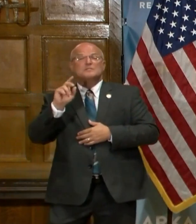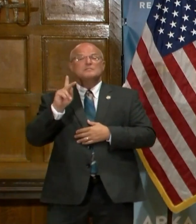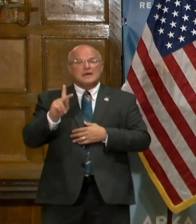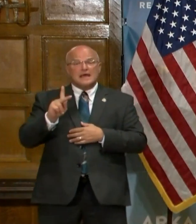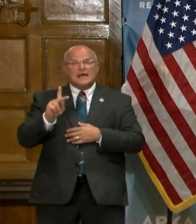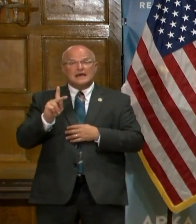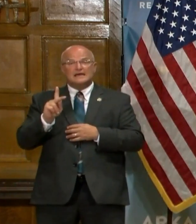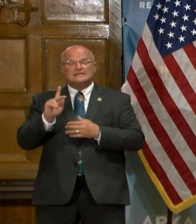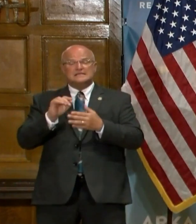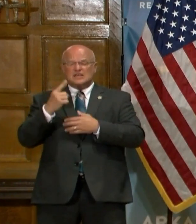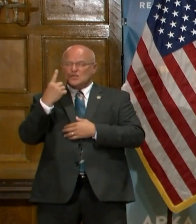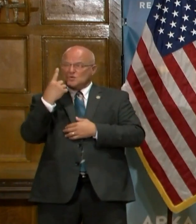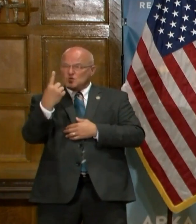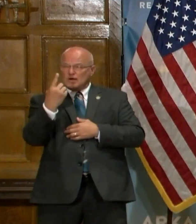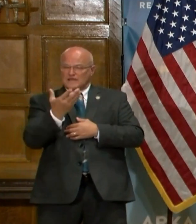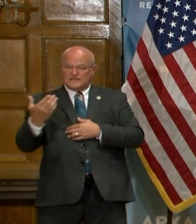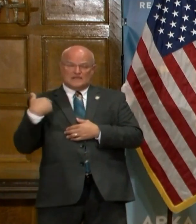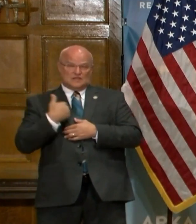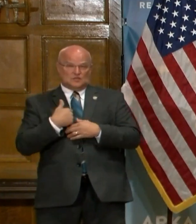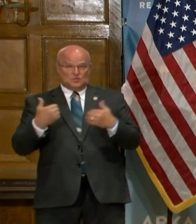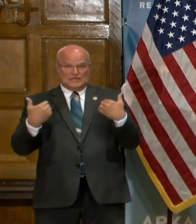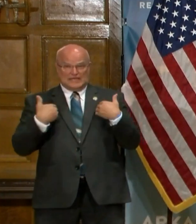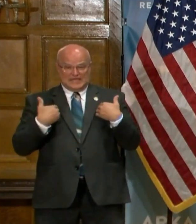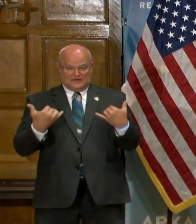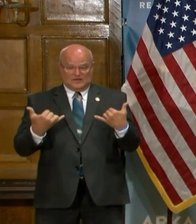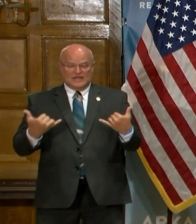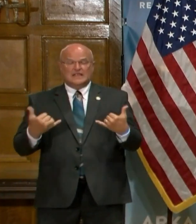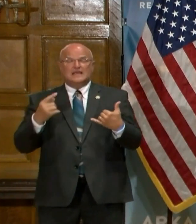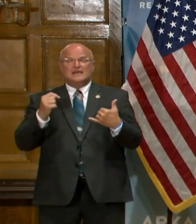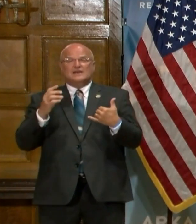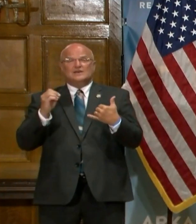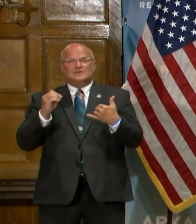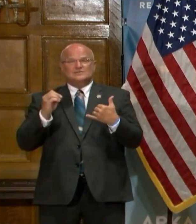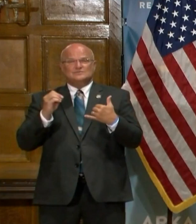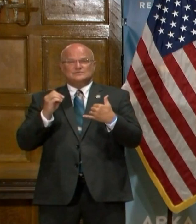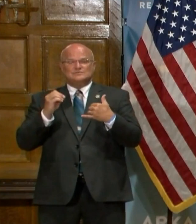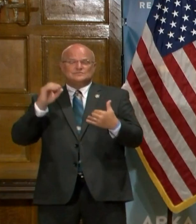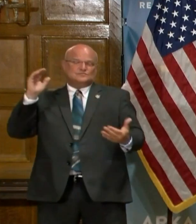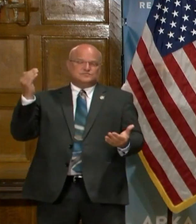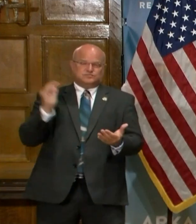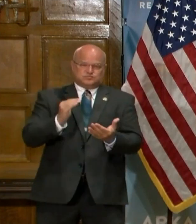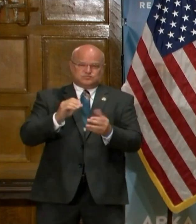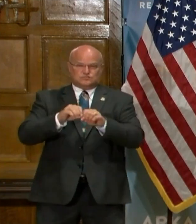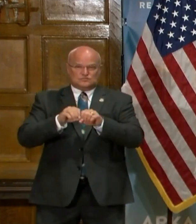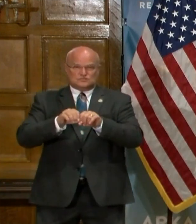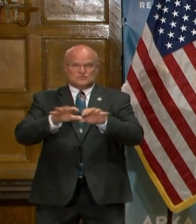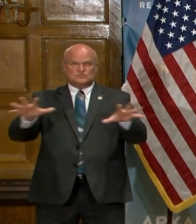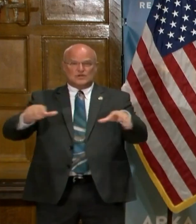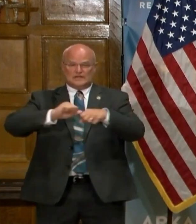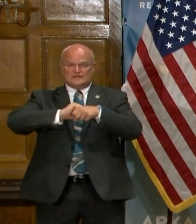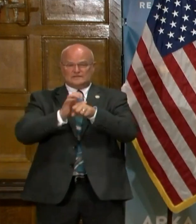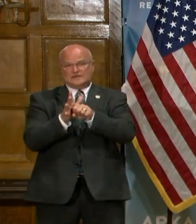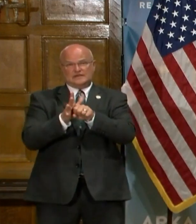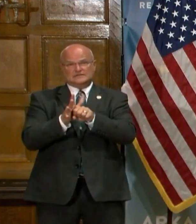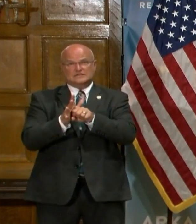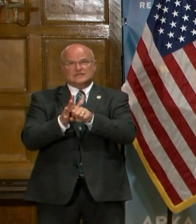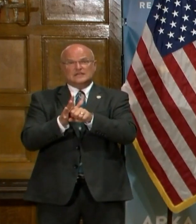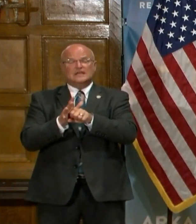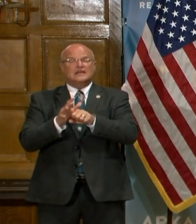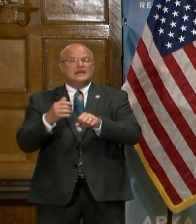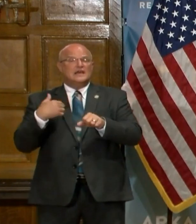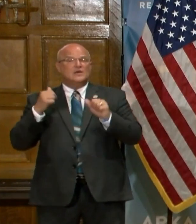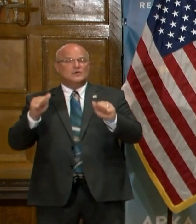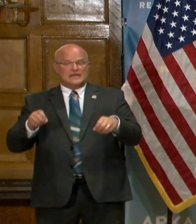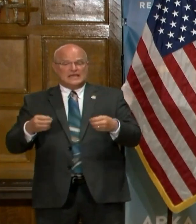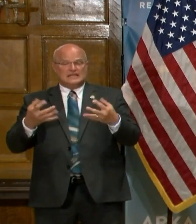is the one tool that we have to reduce the spread of the virus, to be able